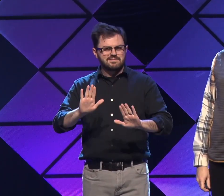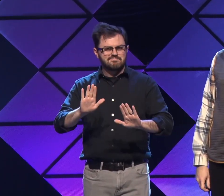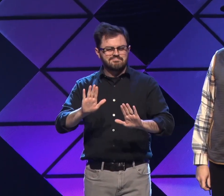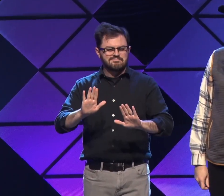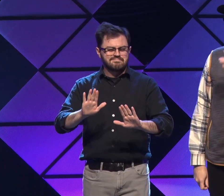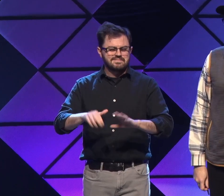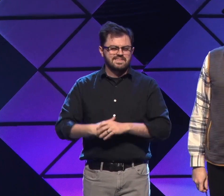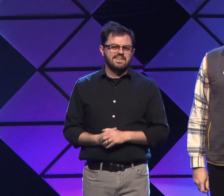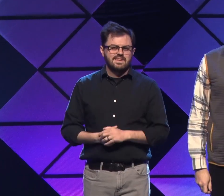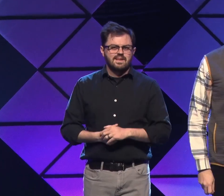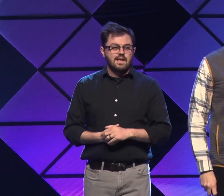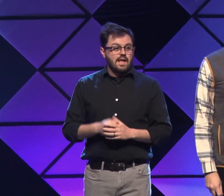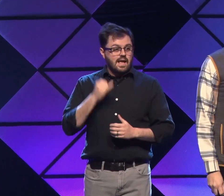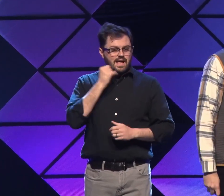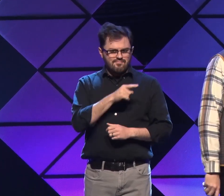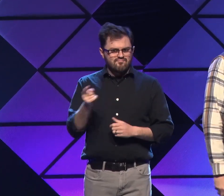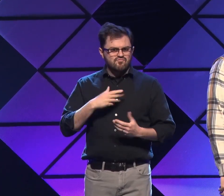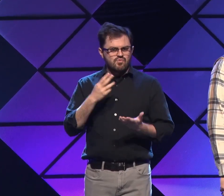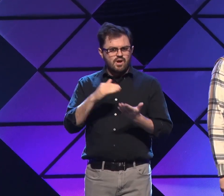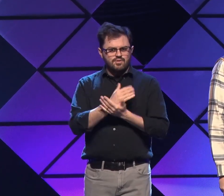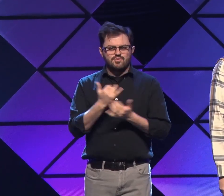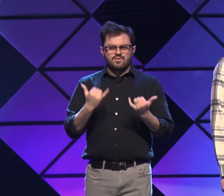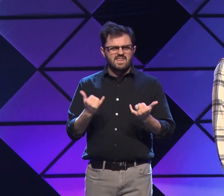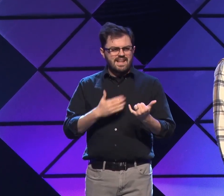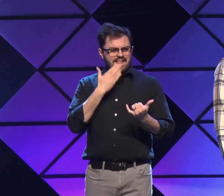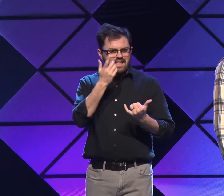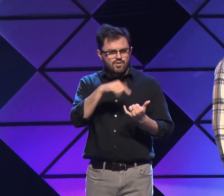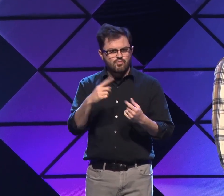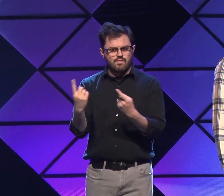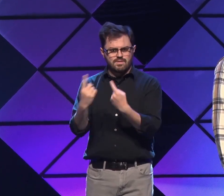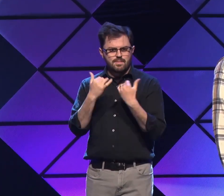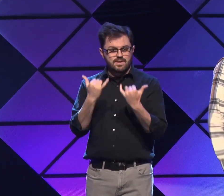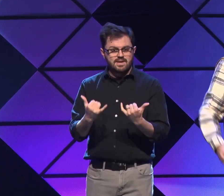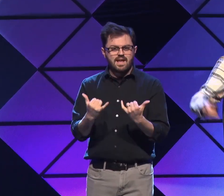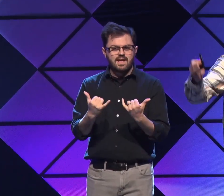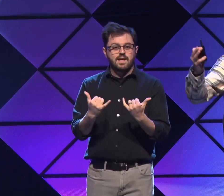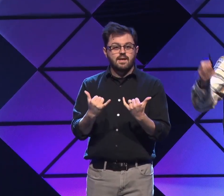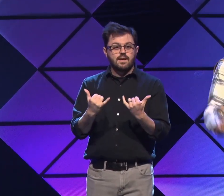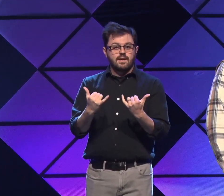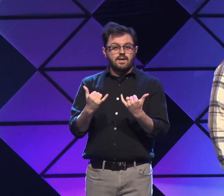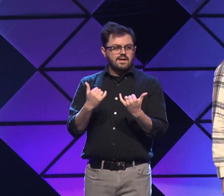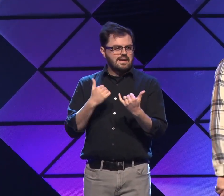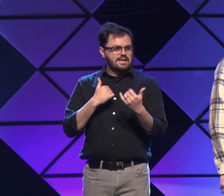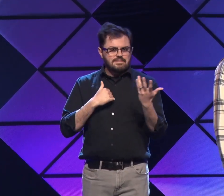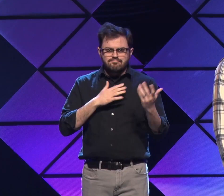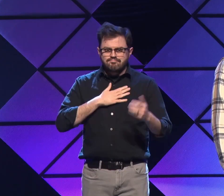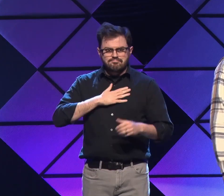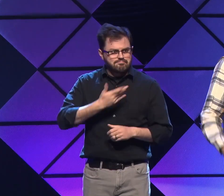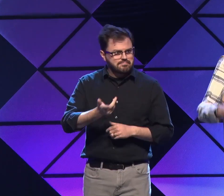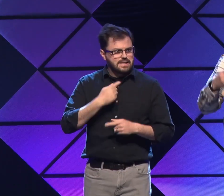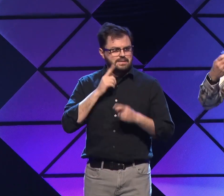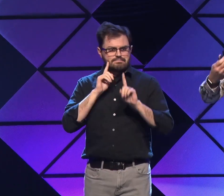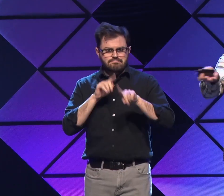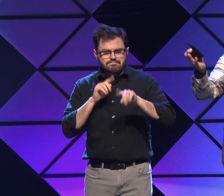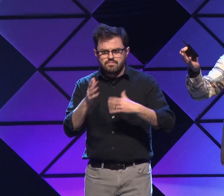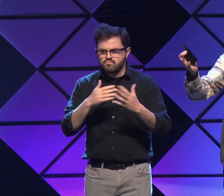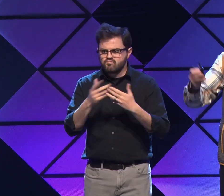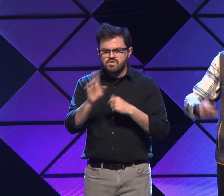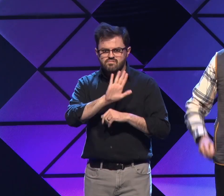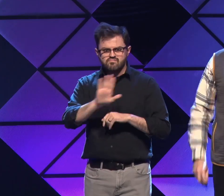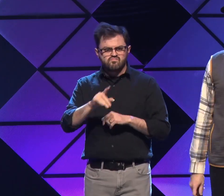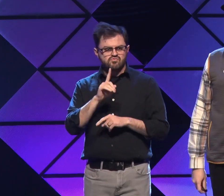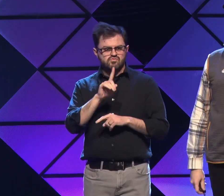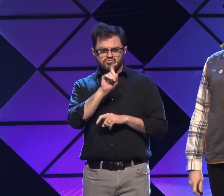So awesome. So if you are a guest today, thank you so much for being here today. Love to answer any questions you might have, either right